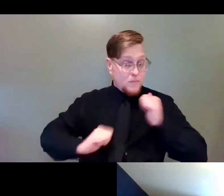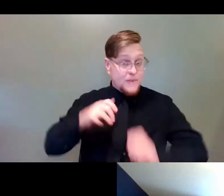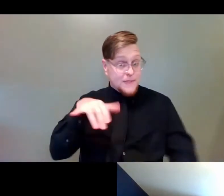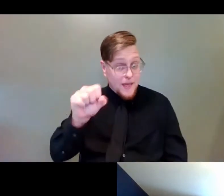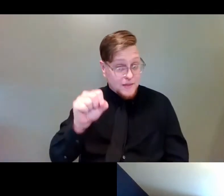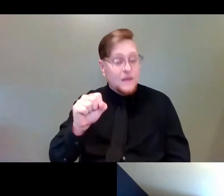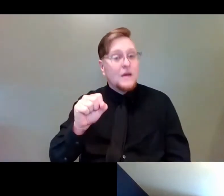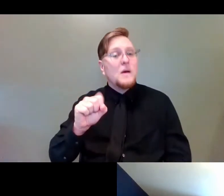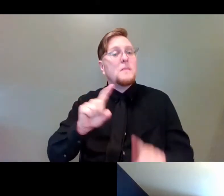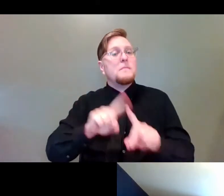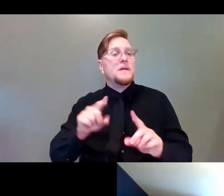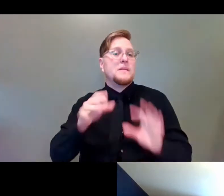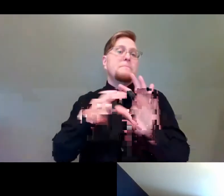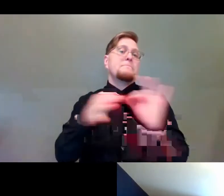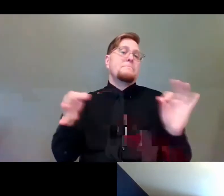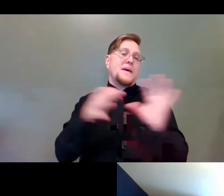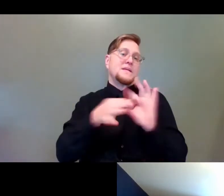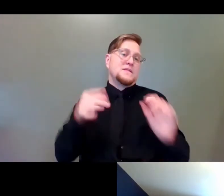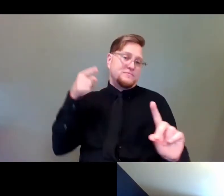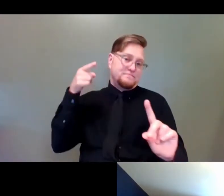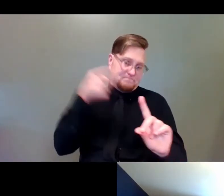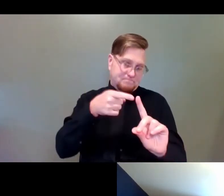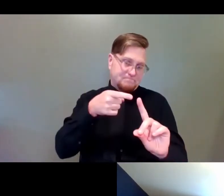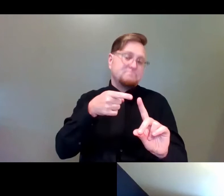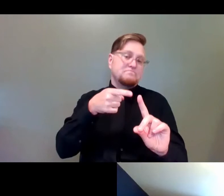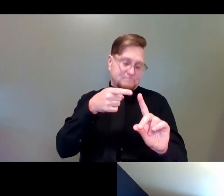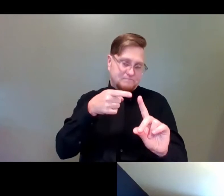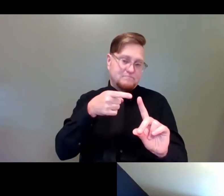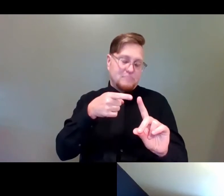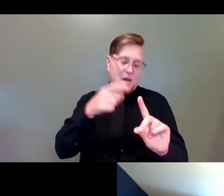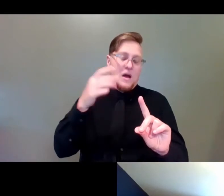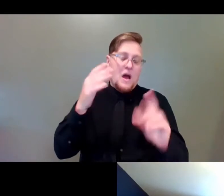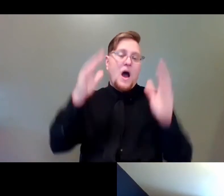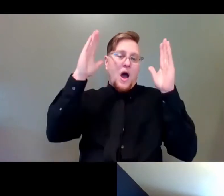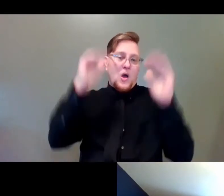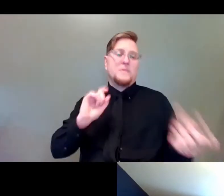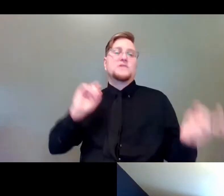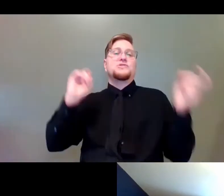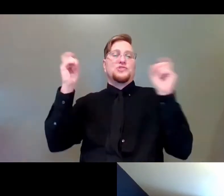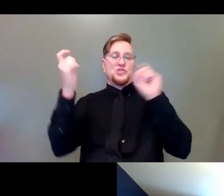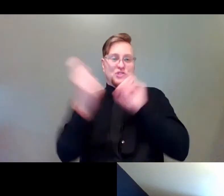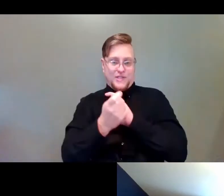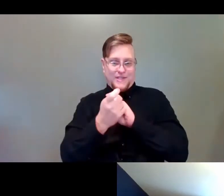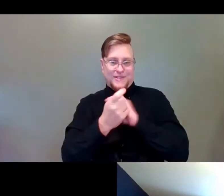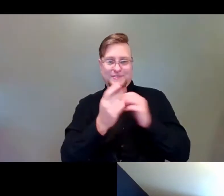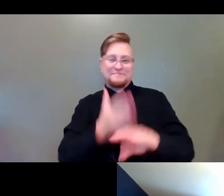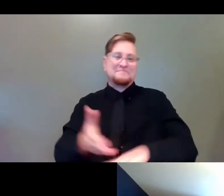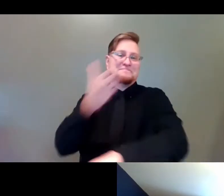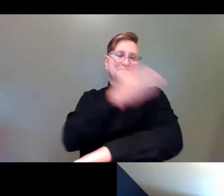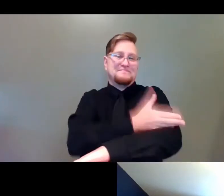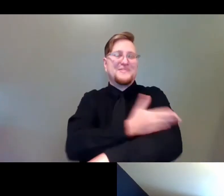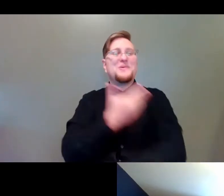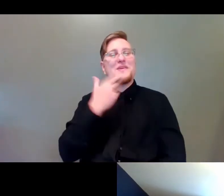will listen to the performance, see the performance, and I hope it will change things for the better. So thank you for this opportunity.